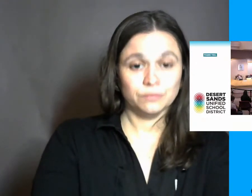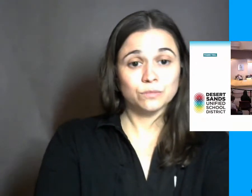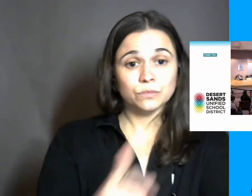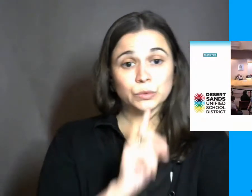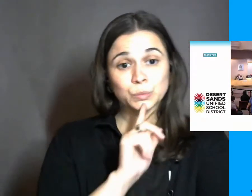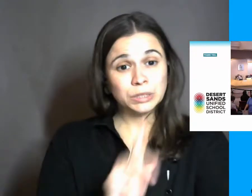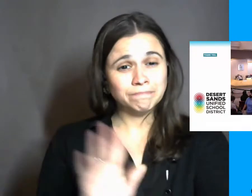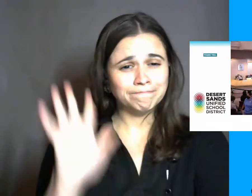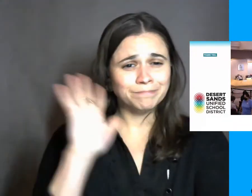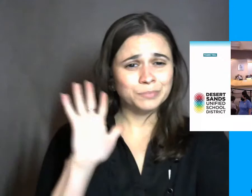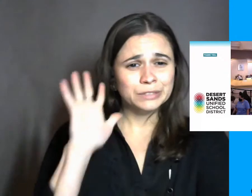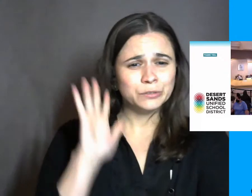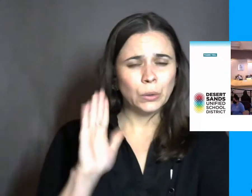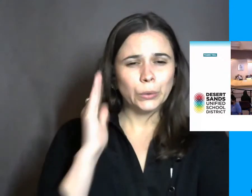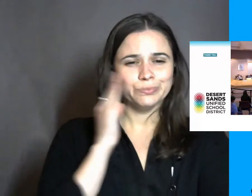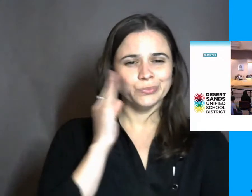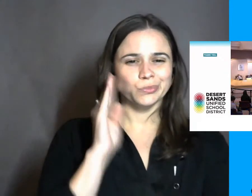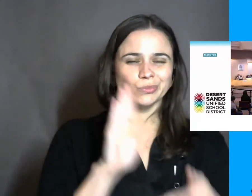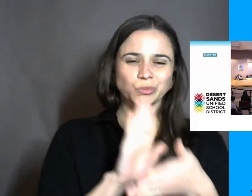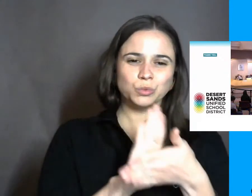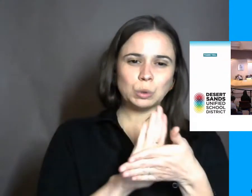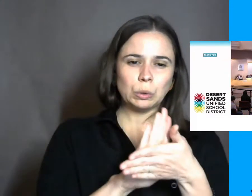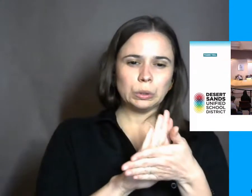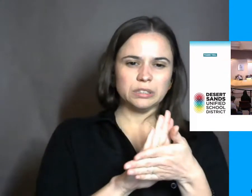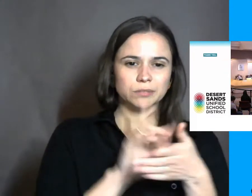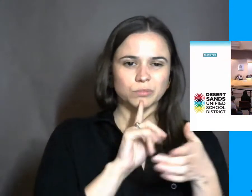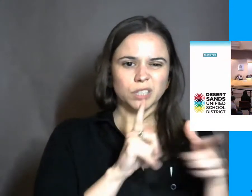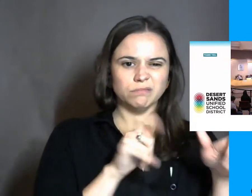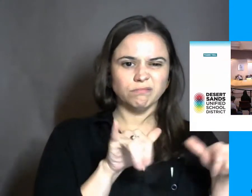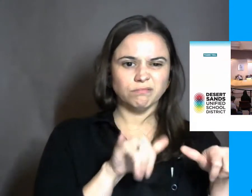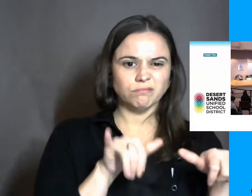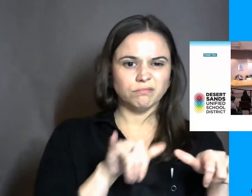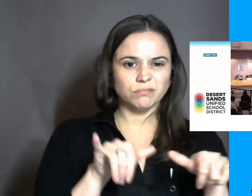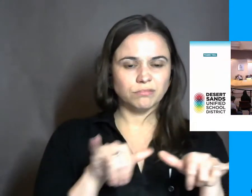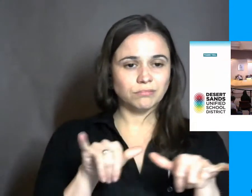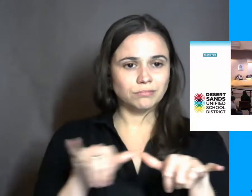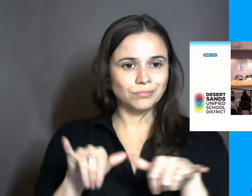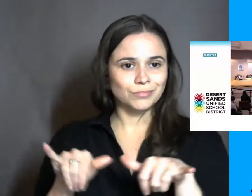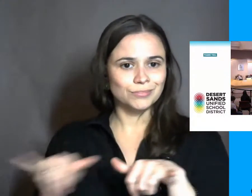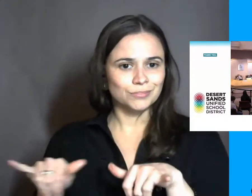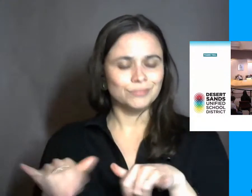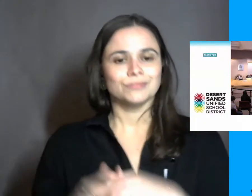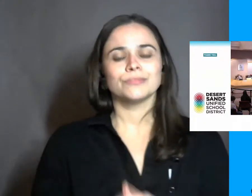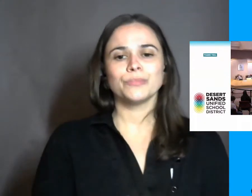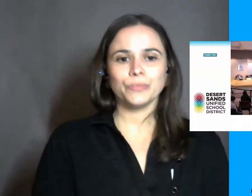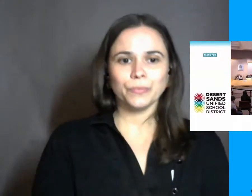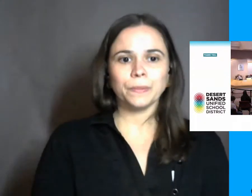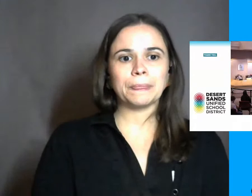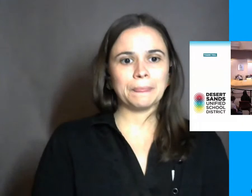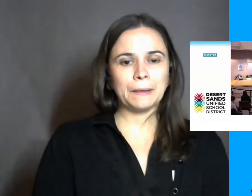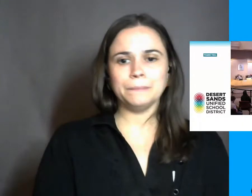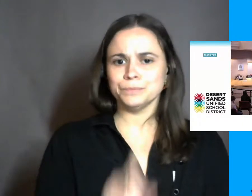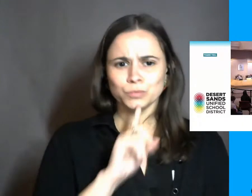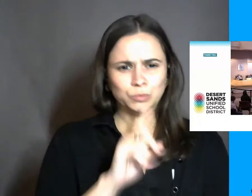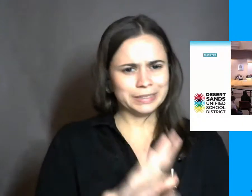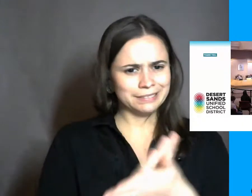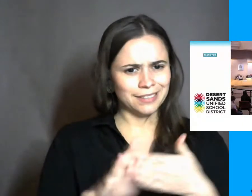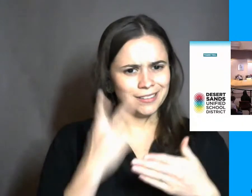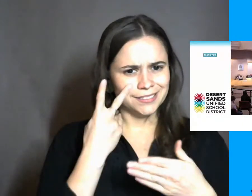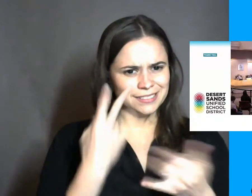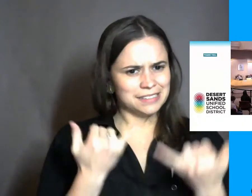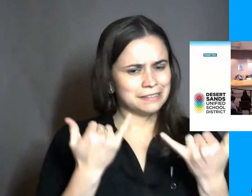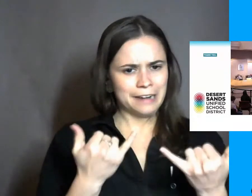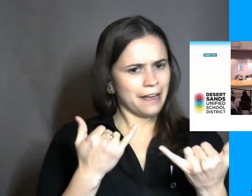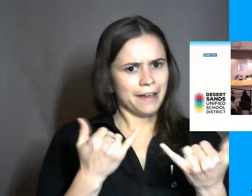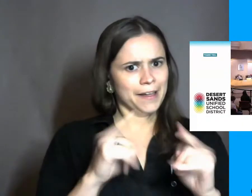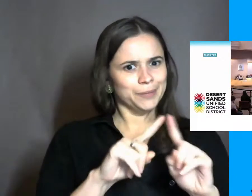kind of schools where they're all looking the same, cookie cutter schools. That's what I was looking for. So that's exciting. I